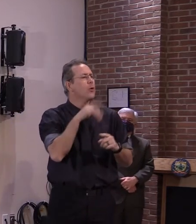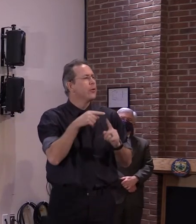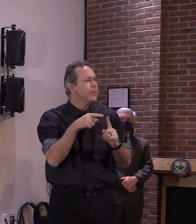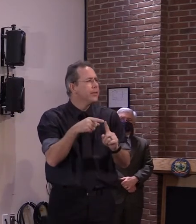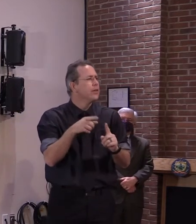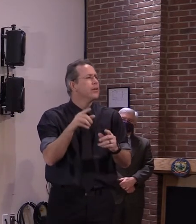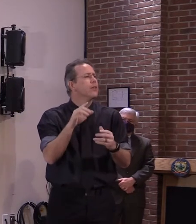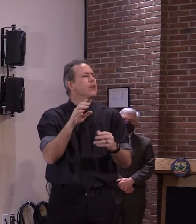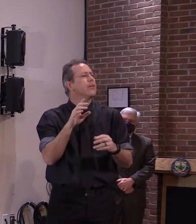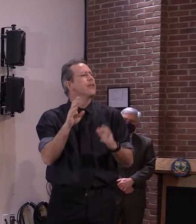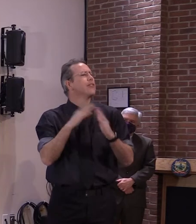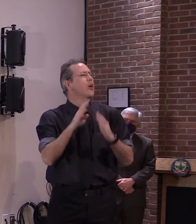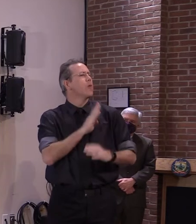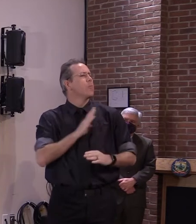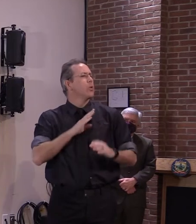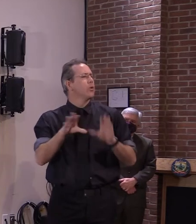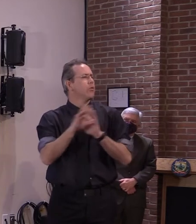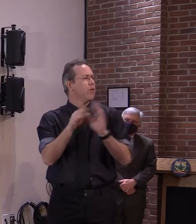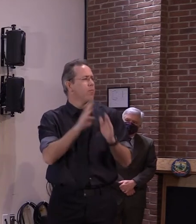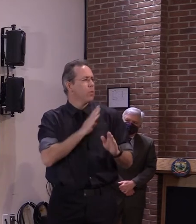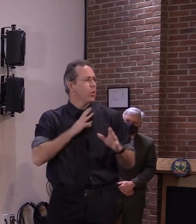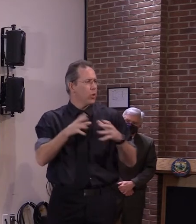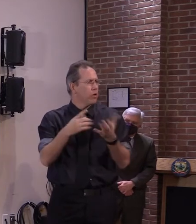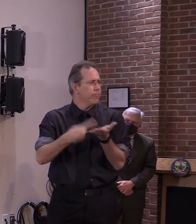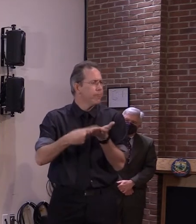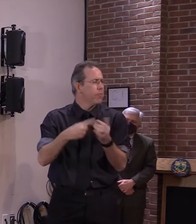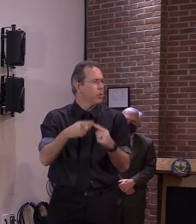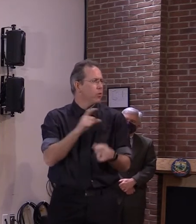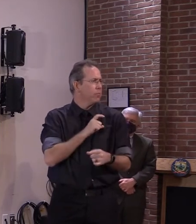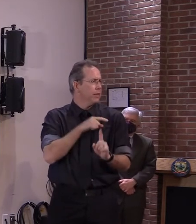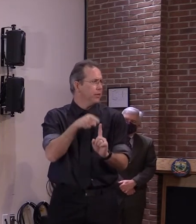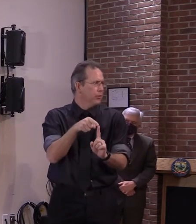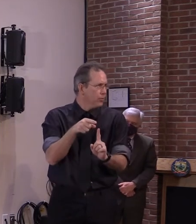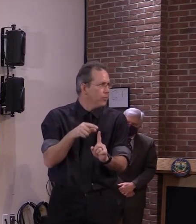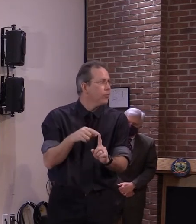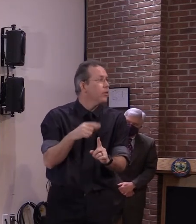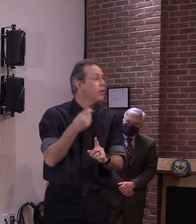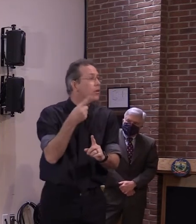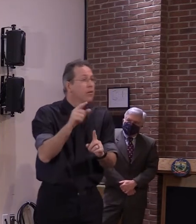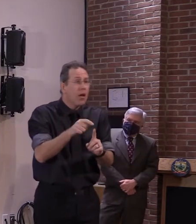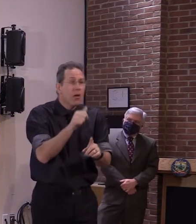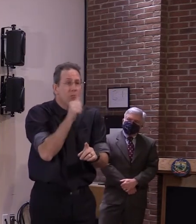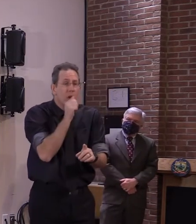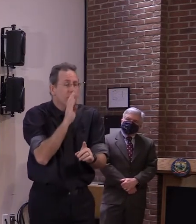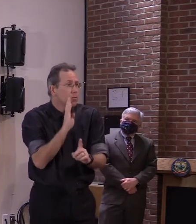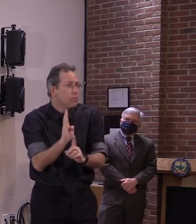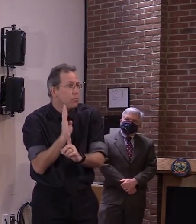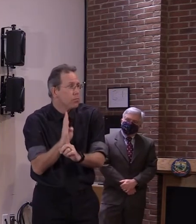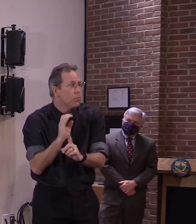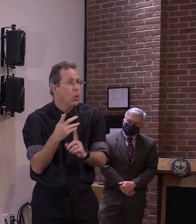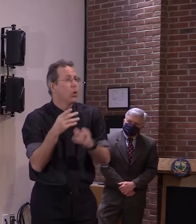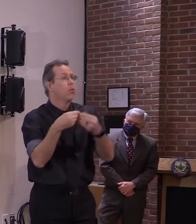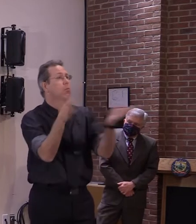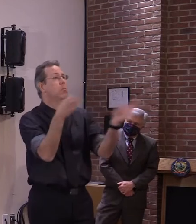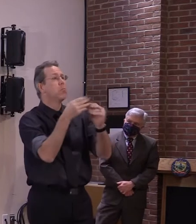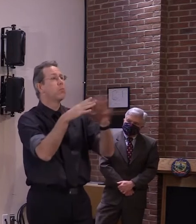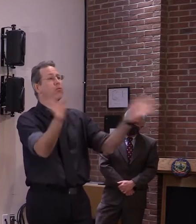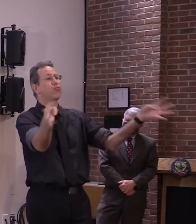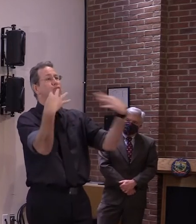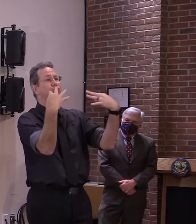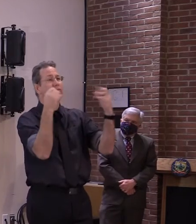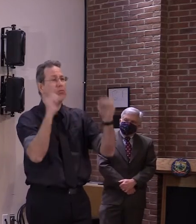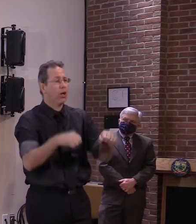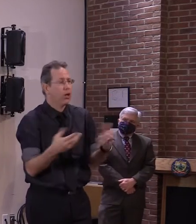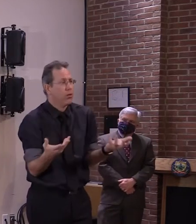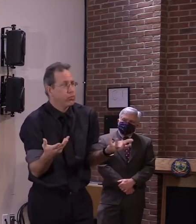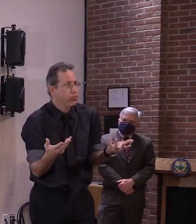decision uh either in private uh in executive session or uh in public so um i'll i'll let him work that